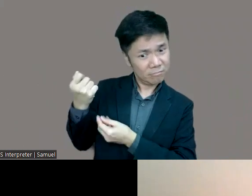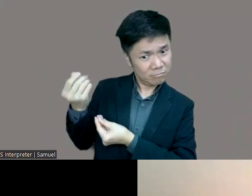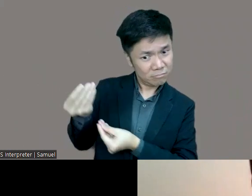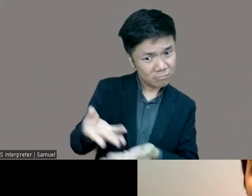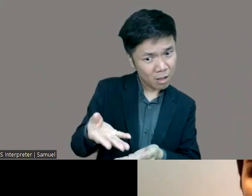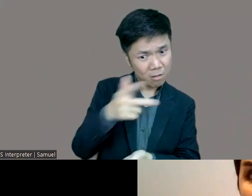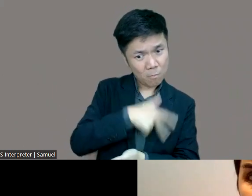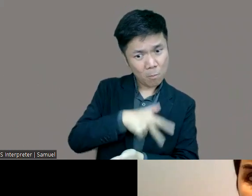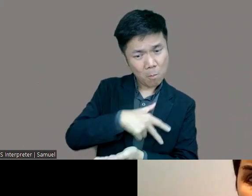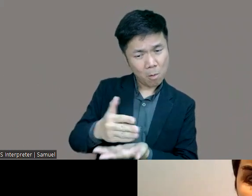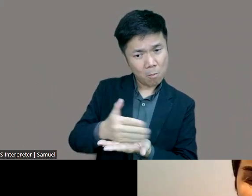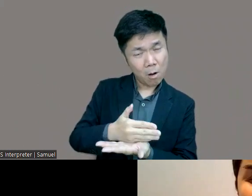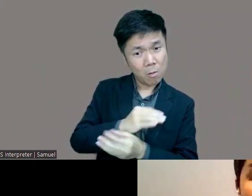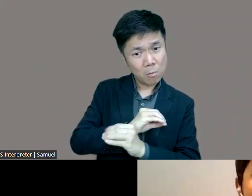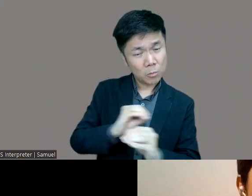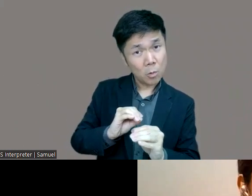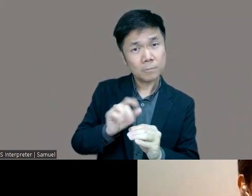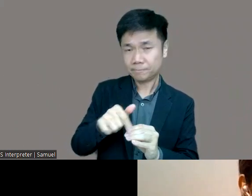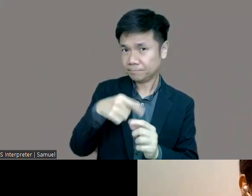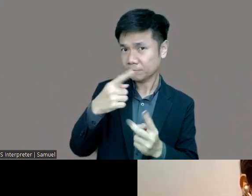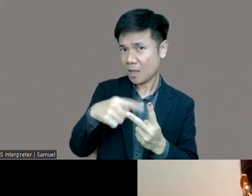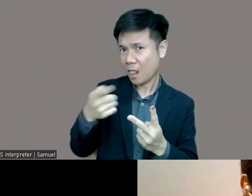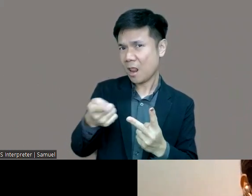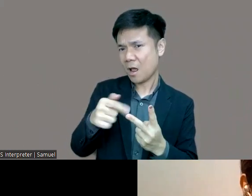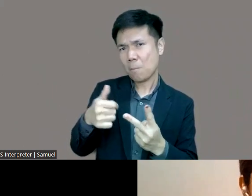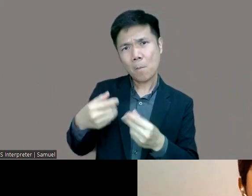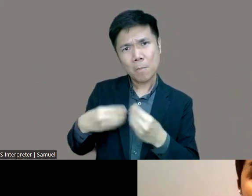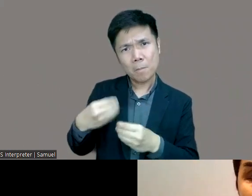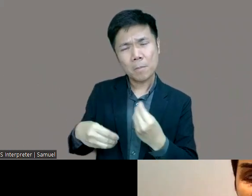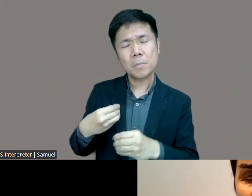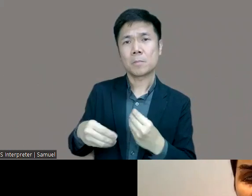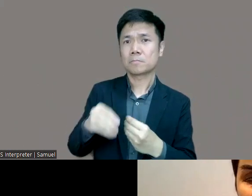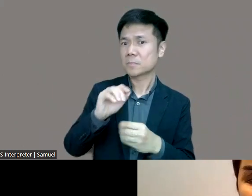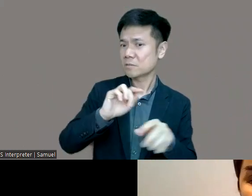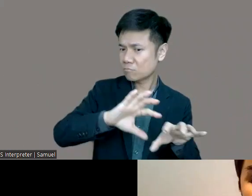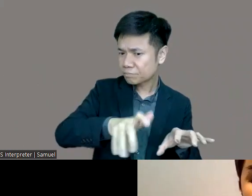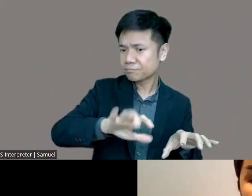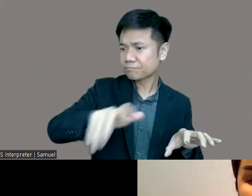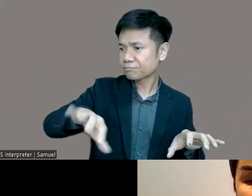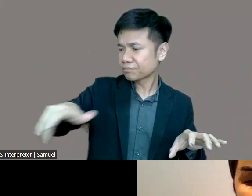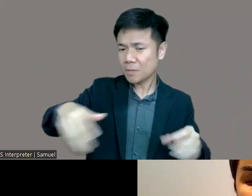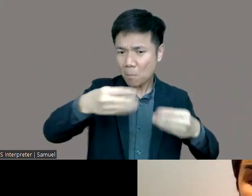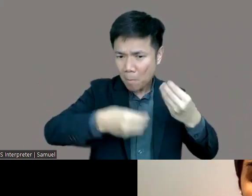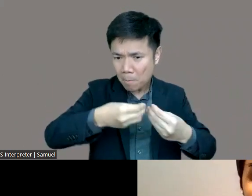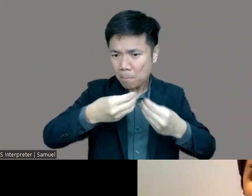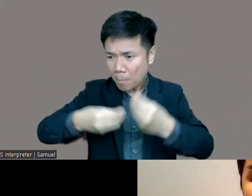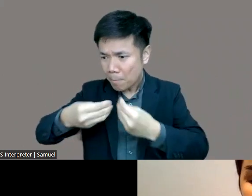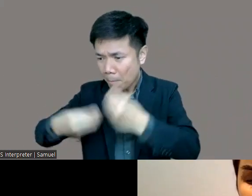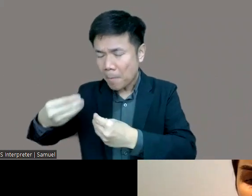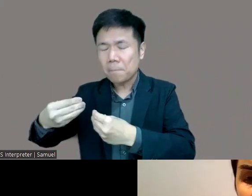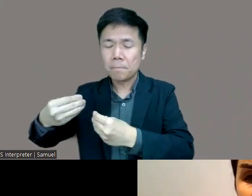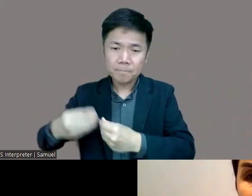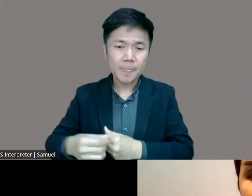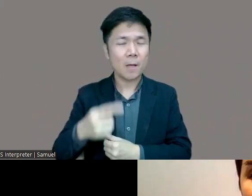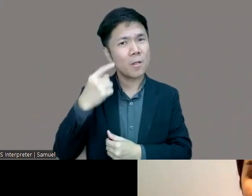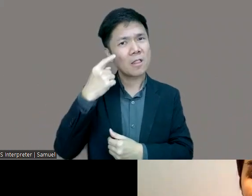refugees face, which is at national level. So I think it's very important that we find ways and